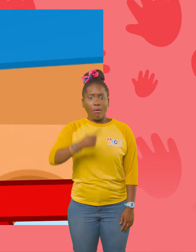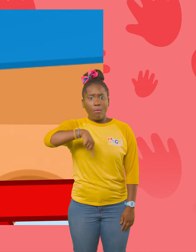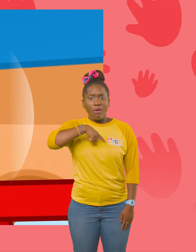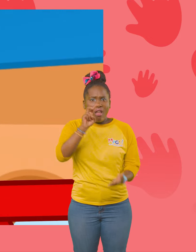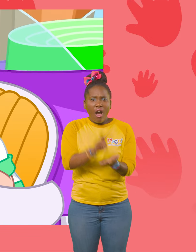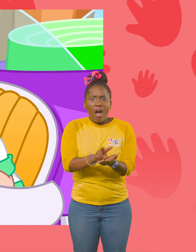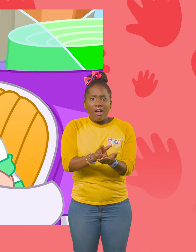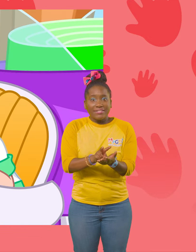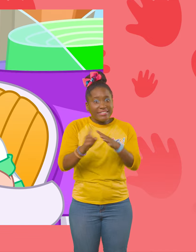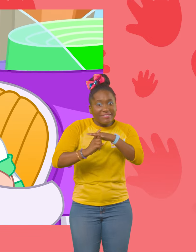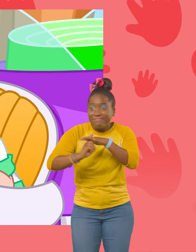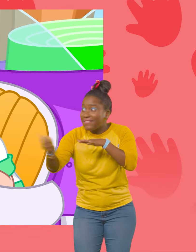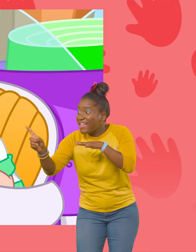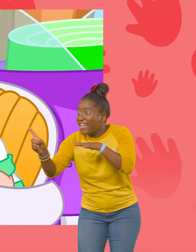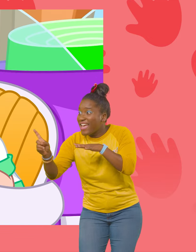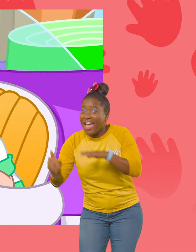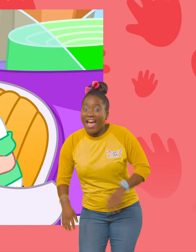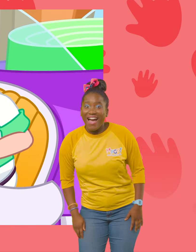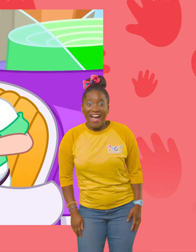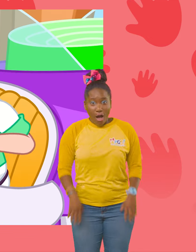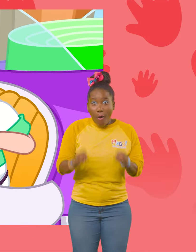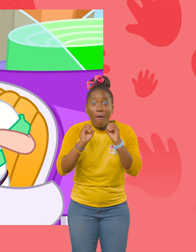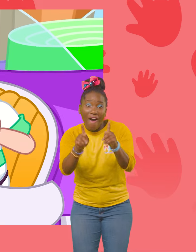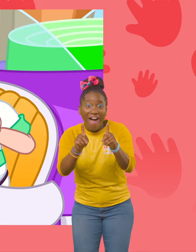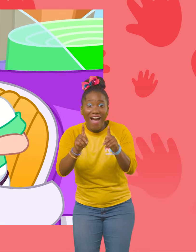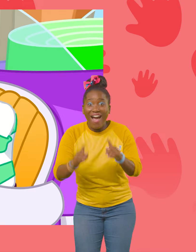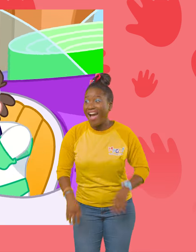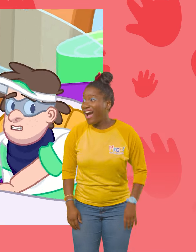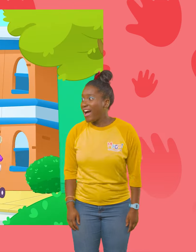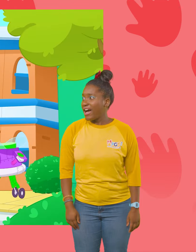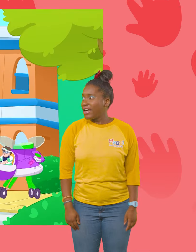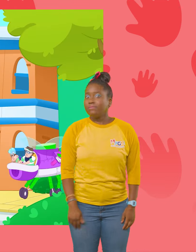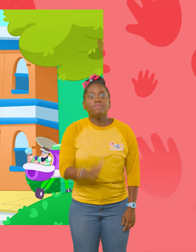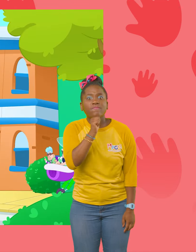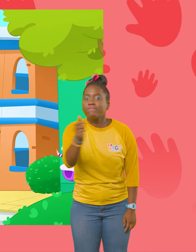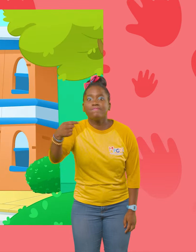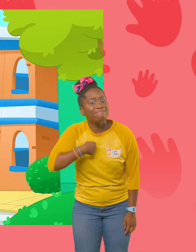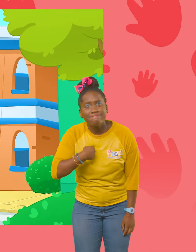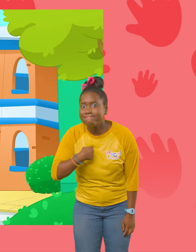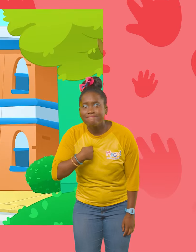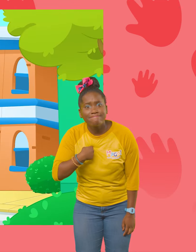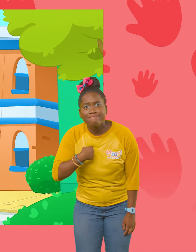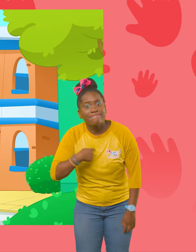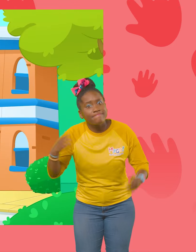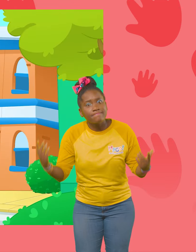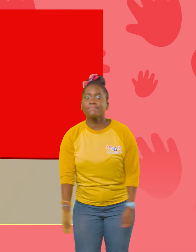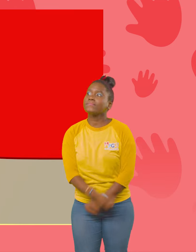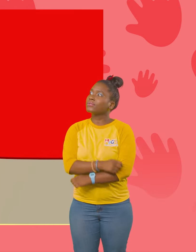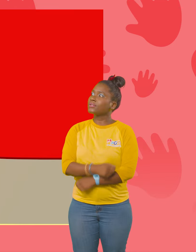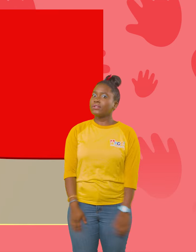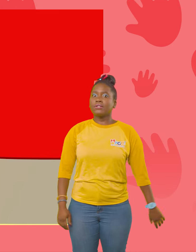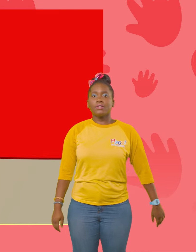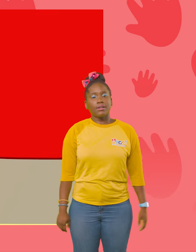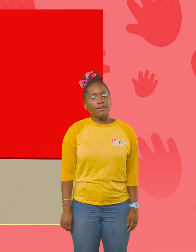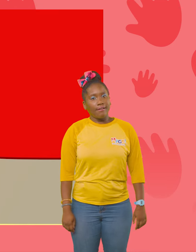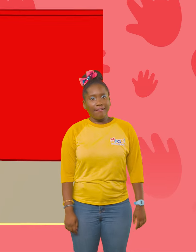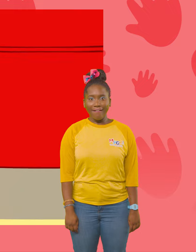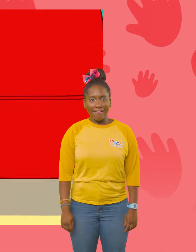We've lost. Let's flee, Yorn. Okay, Stein. That wasn't me.